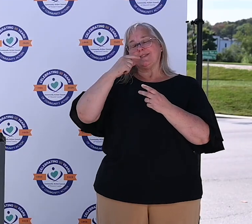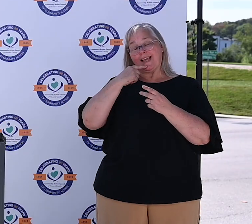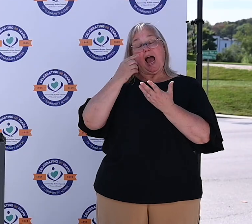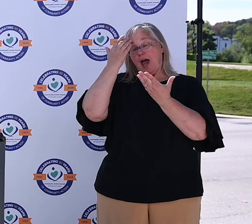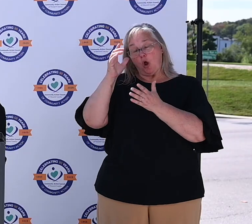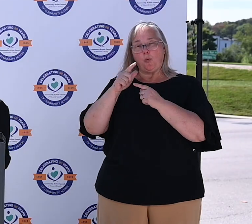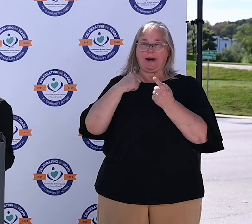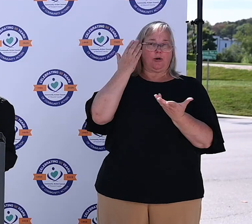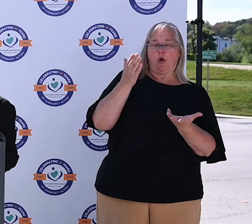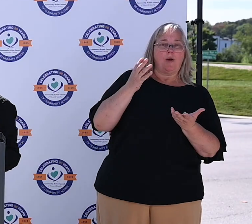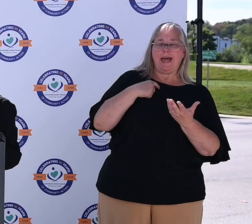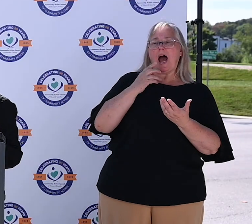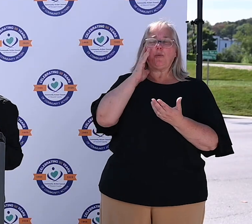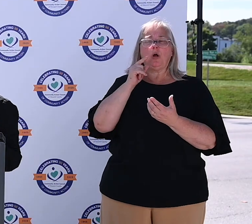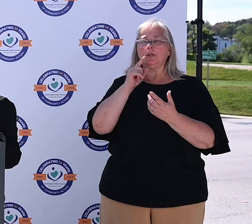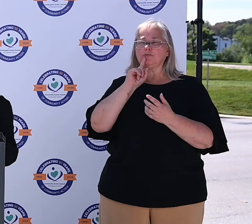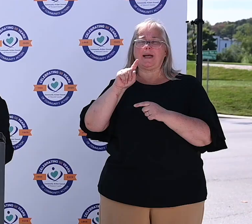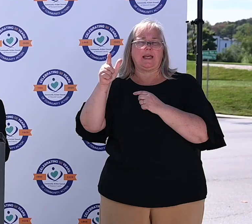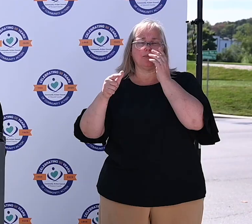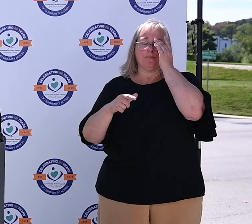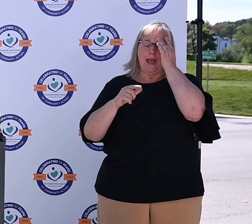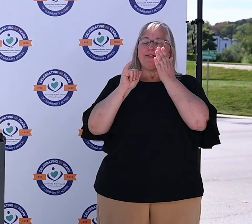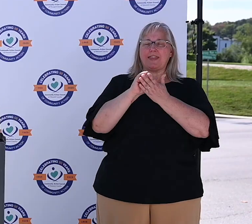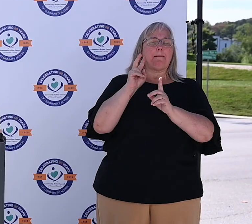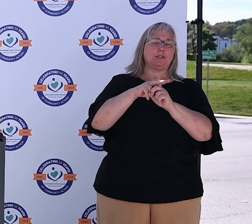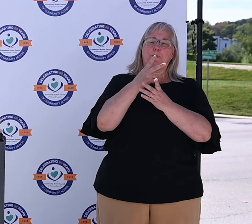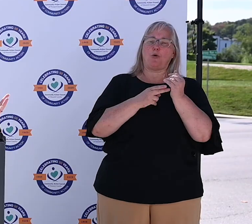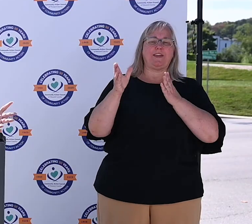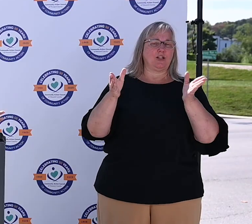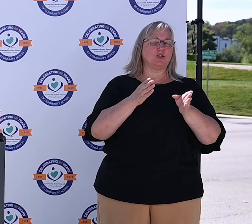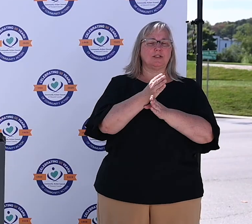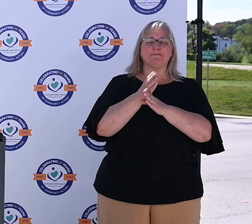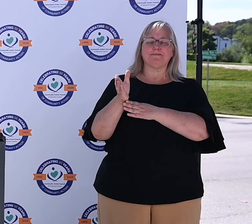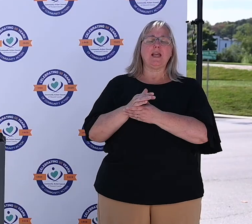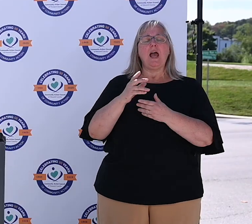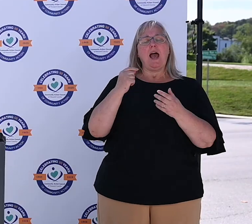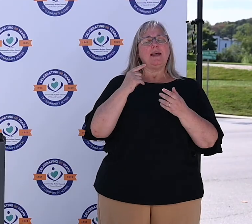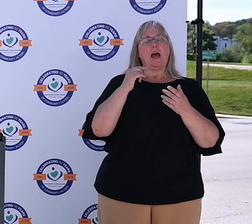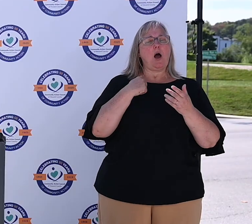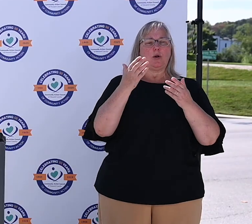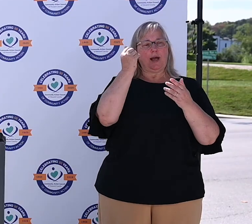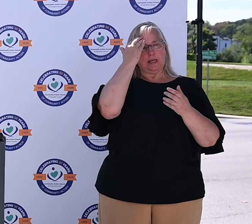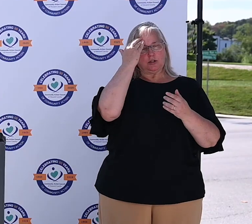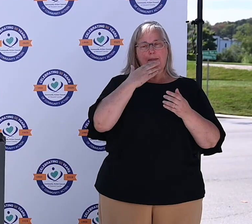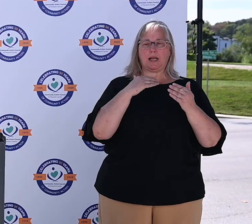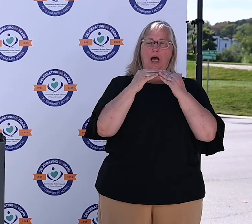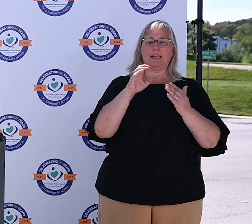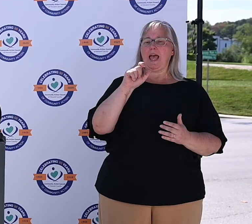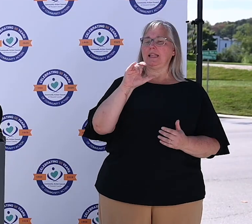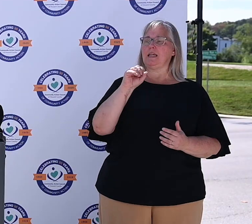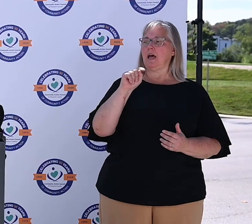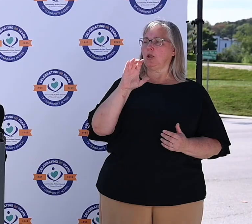to you. And that works in both fields. So thank you so much for that. I also want to acknowledge my colleague, Elliot Cook, here